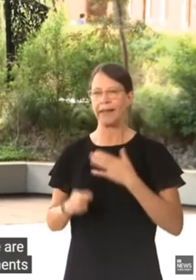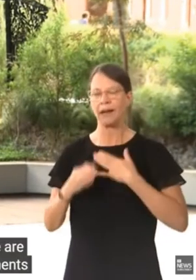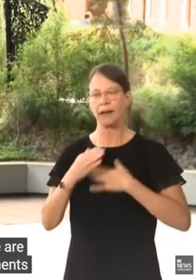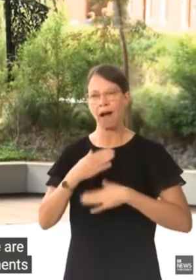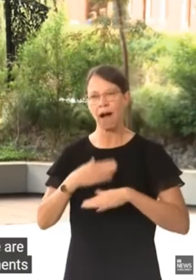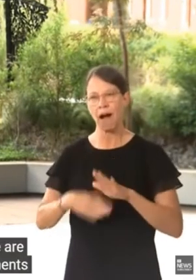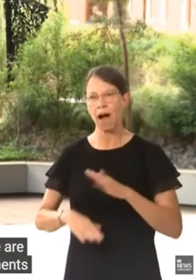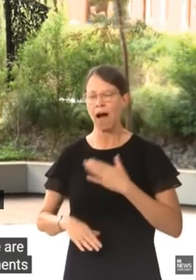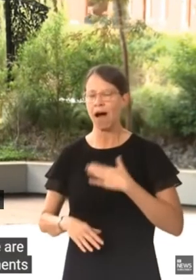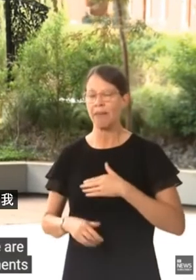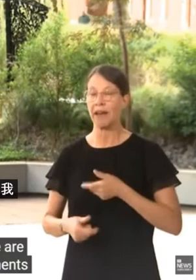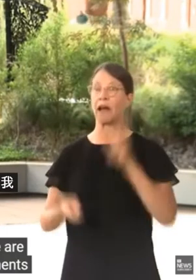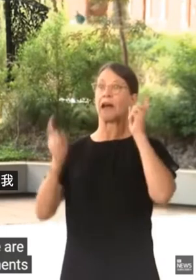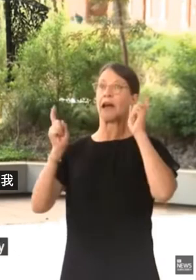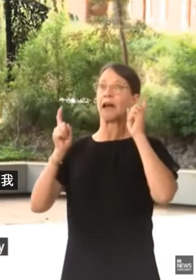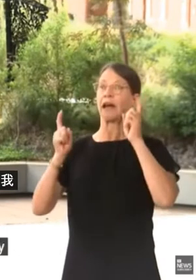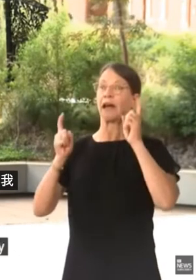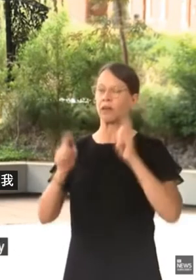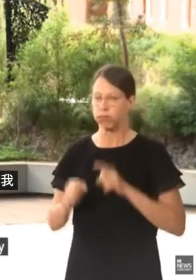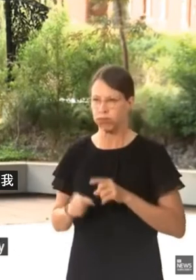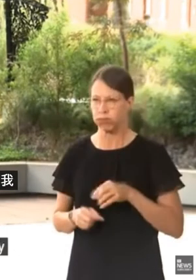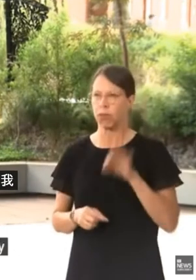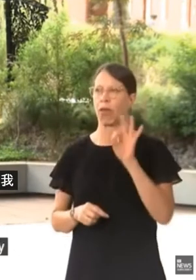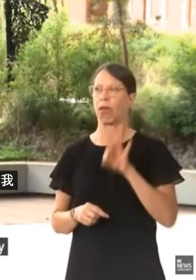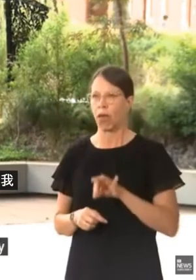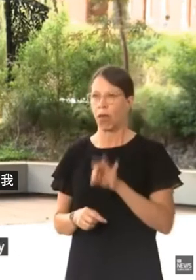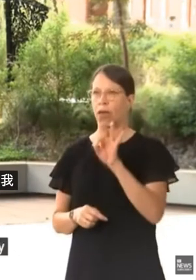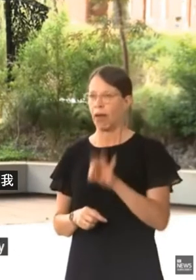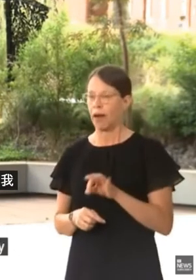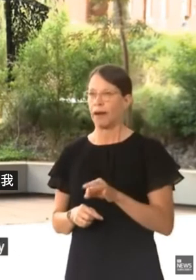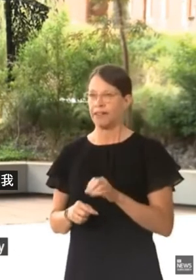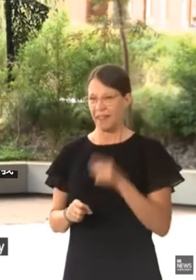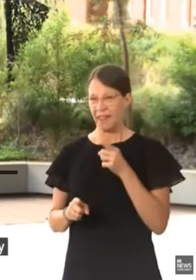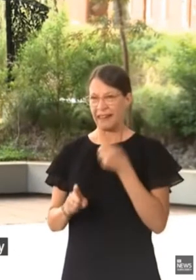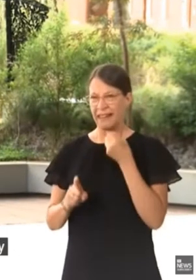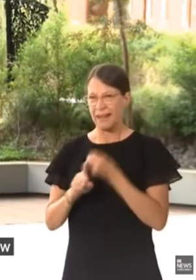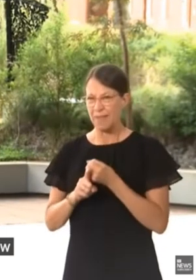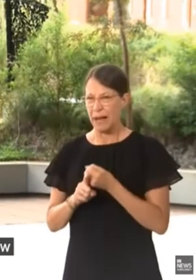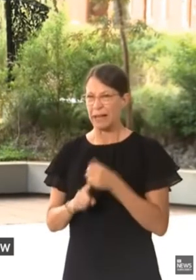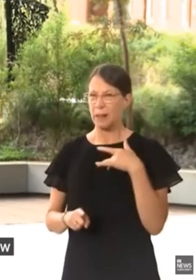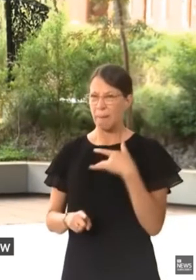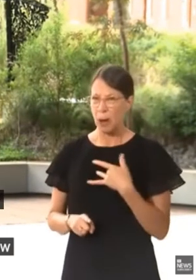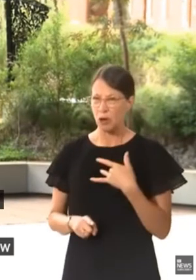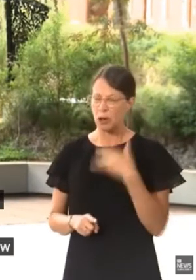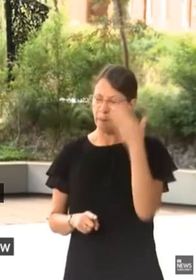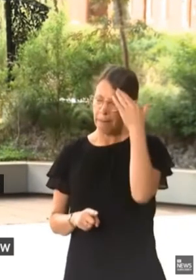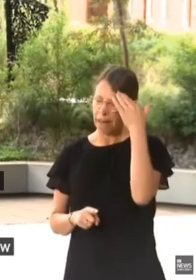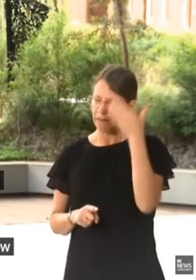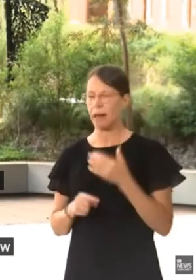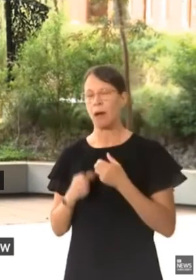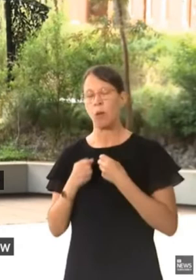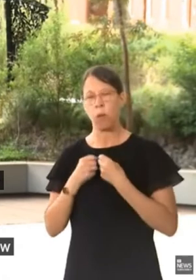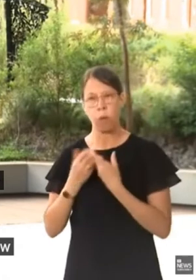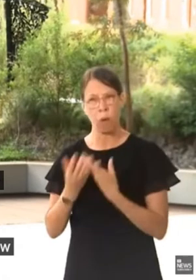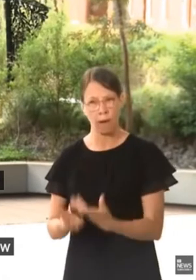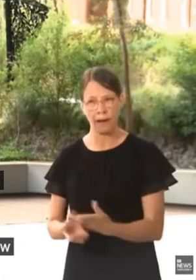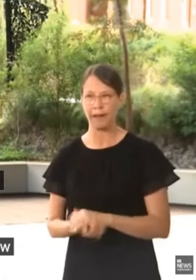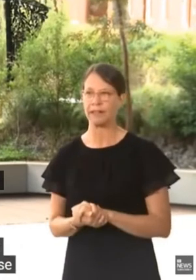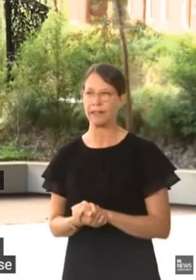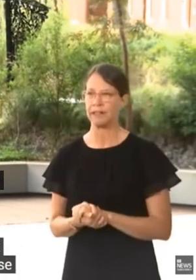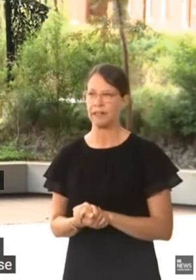emotionally and mentally draining. And I think today the issue of how to navigate a return to school is just another example of